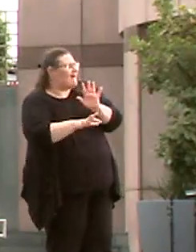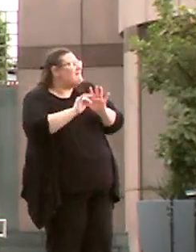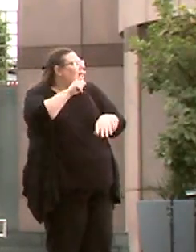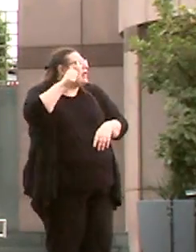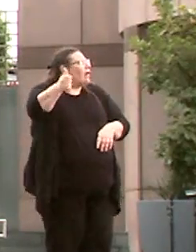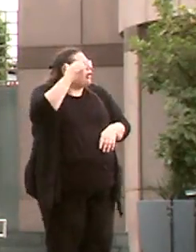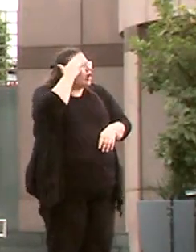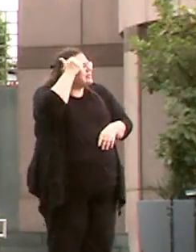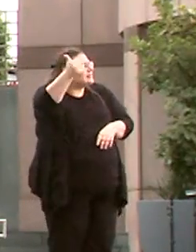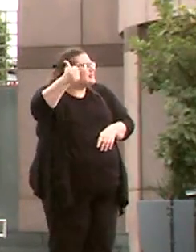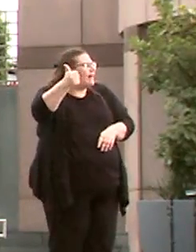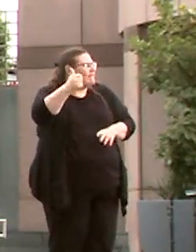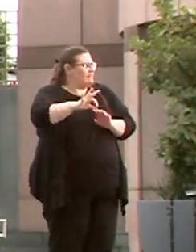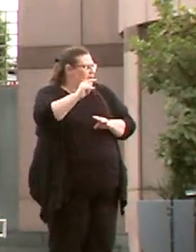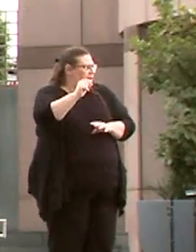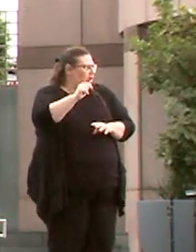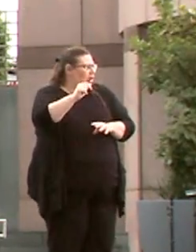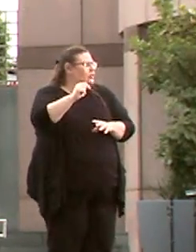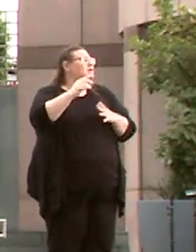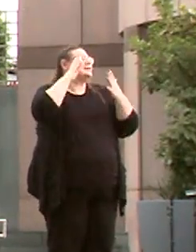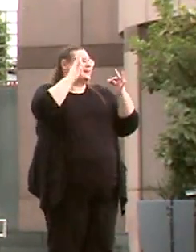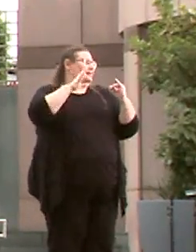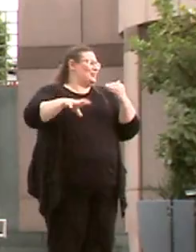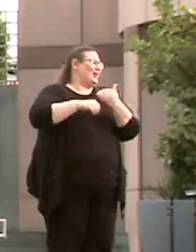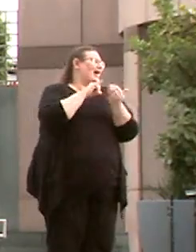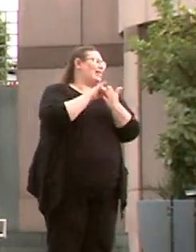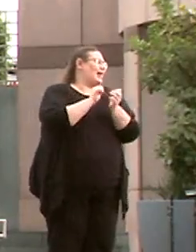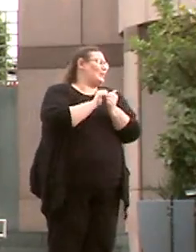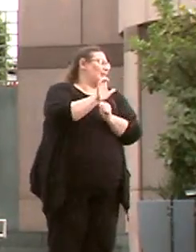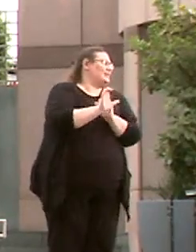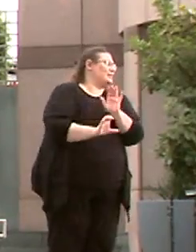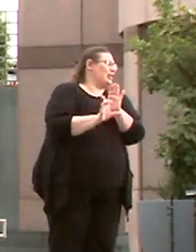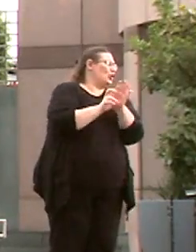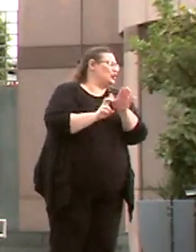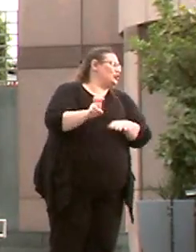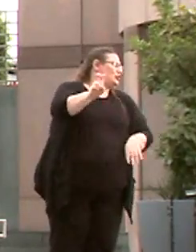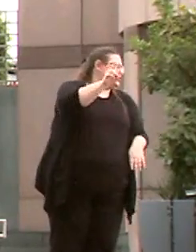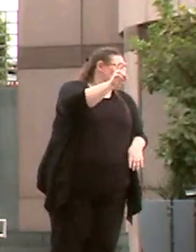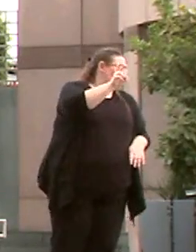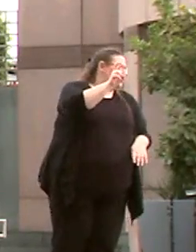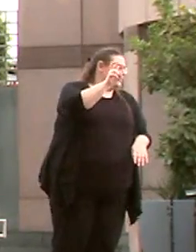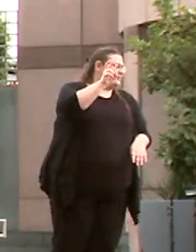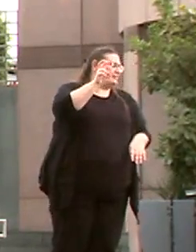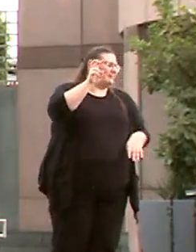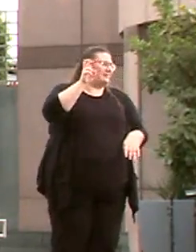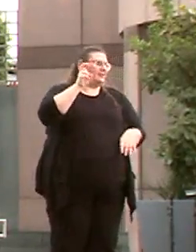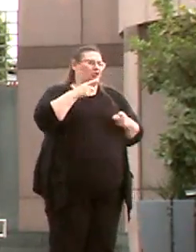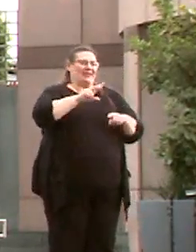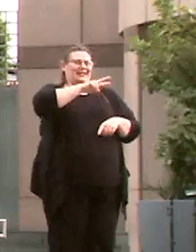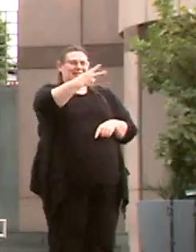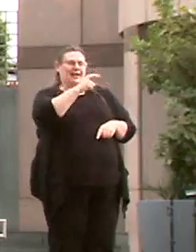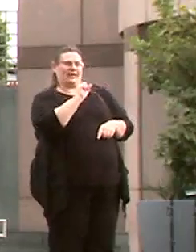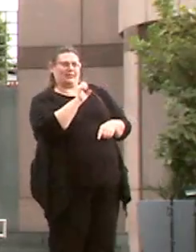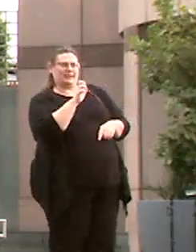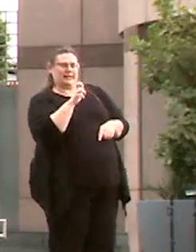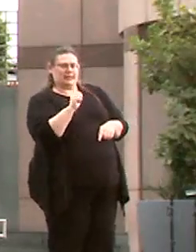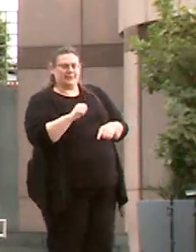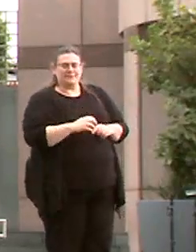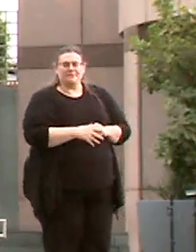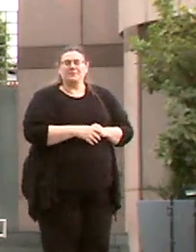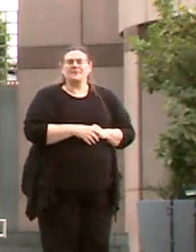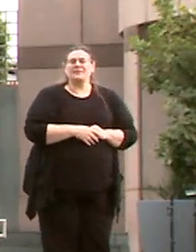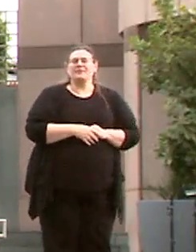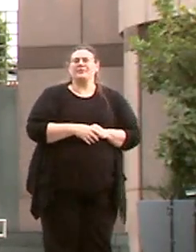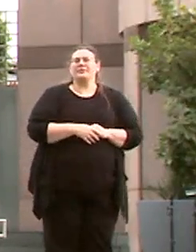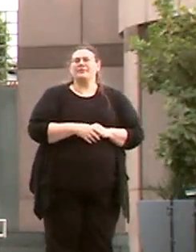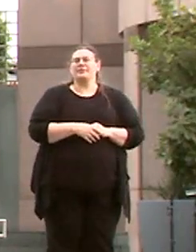autism spectrum and made the decision to incorporate that into his character's journey and arc over the second season. And I think the fact